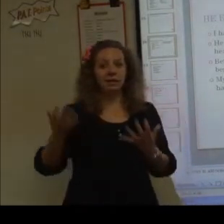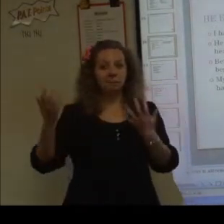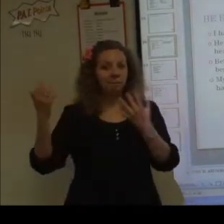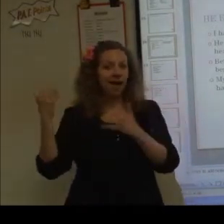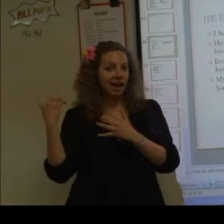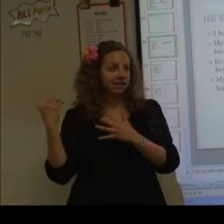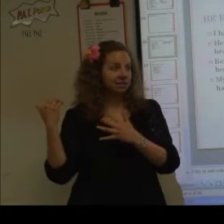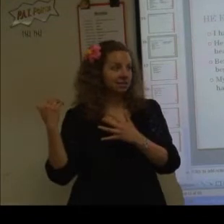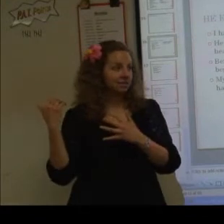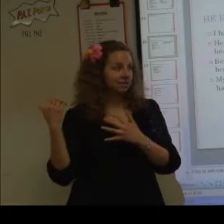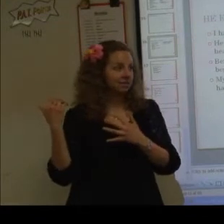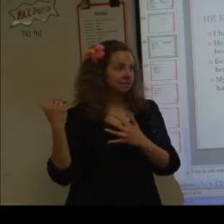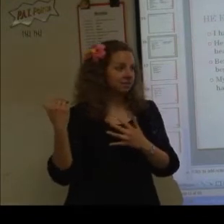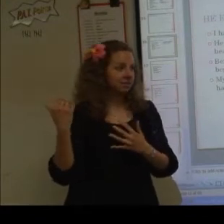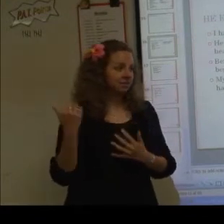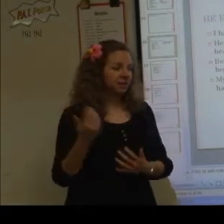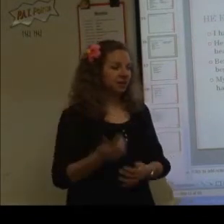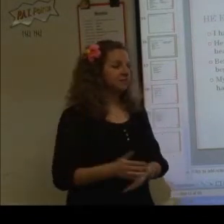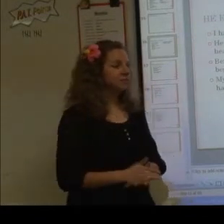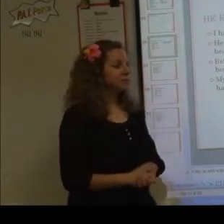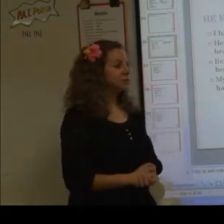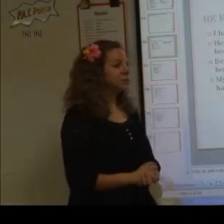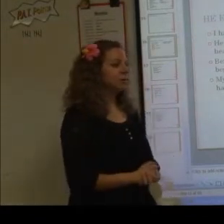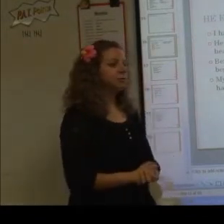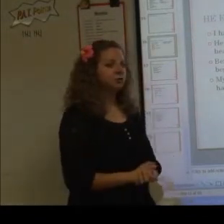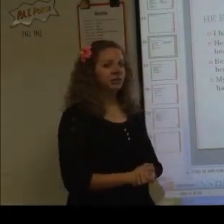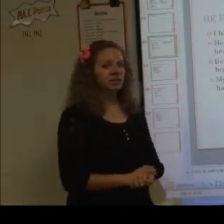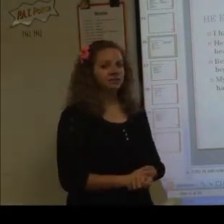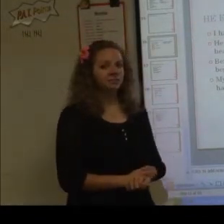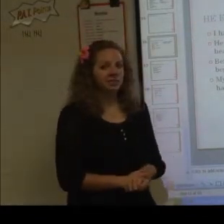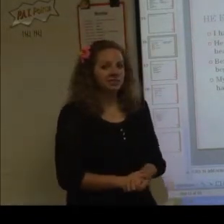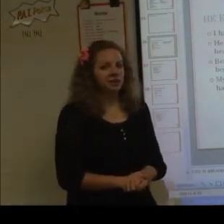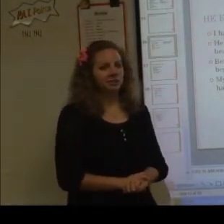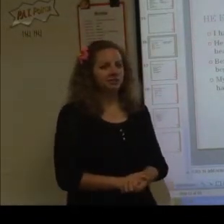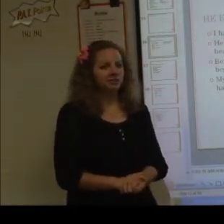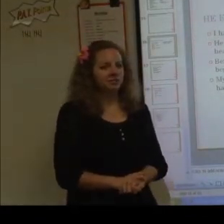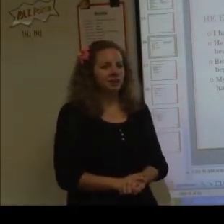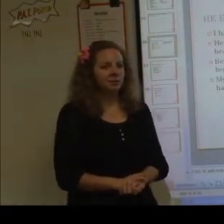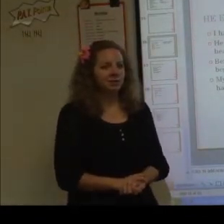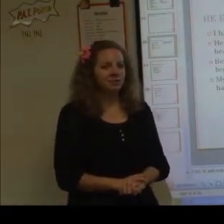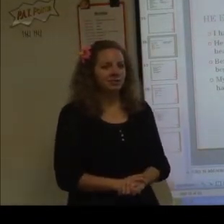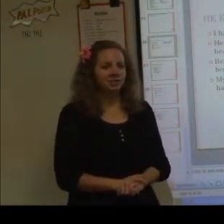being past. Okay. So what would you sign based on a couple options there?